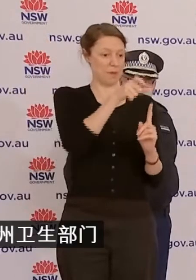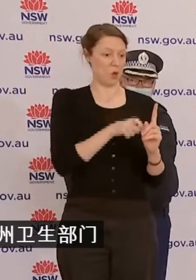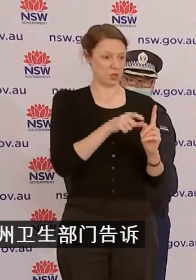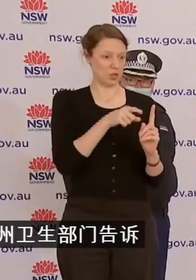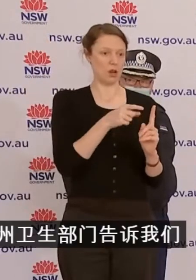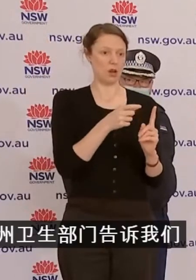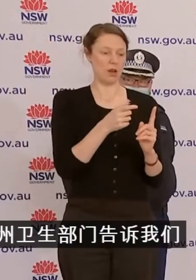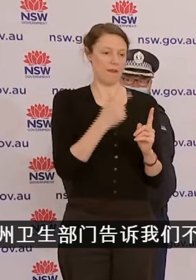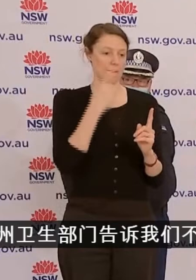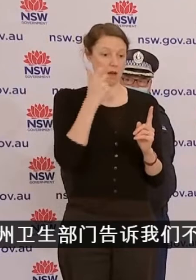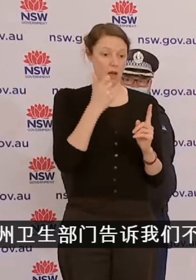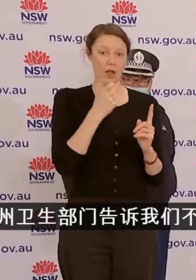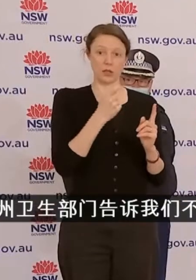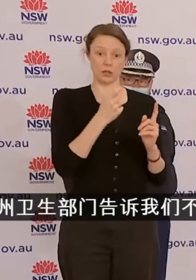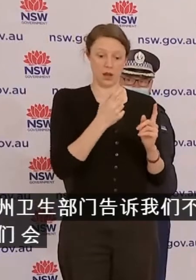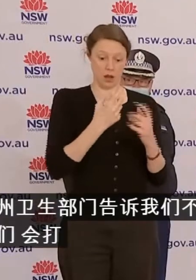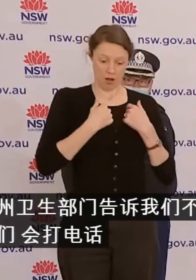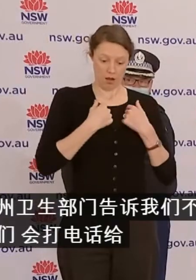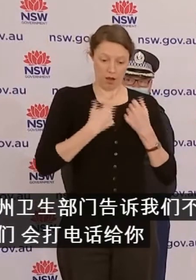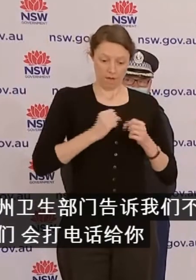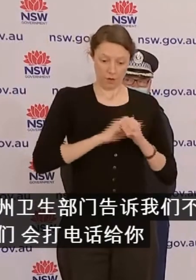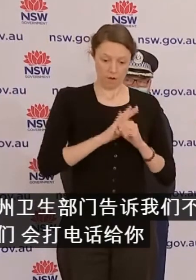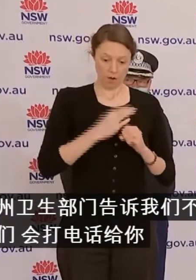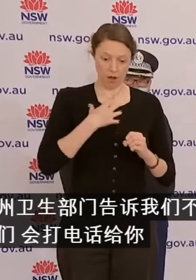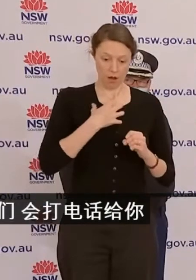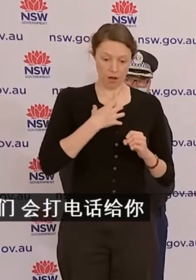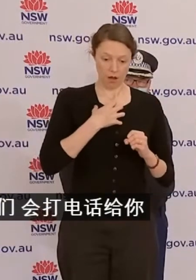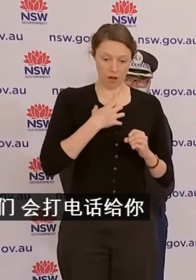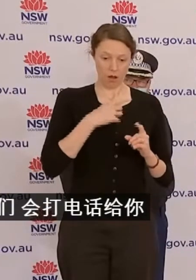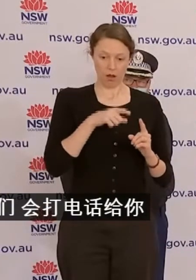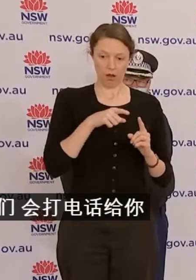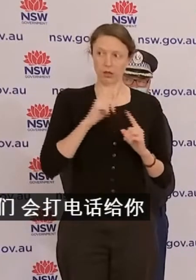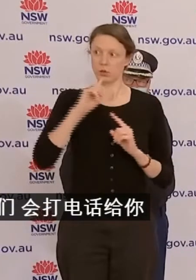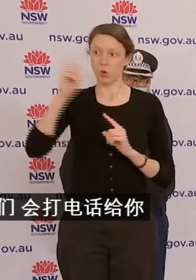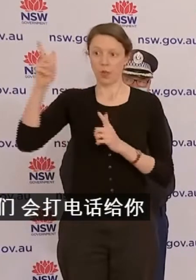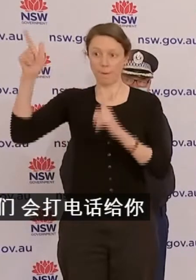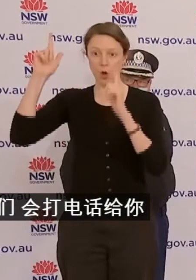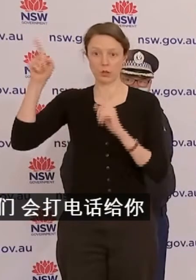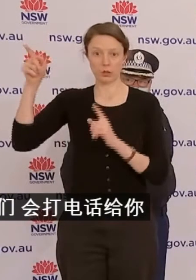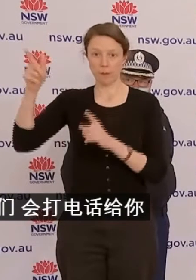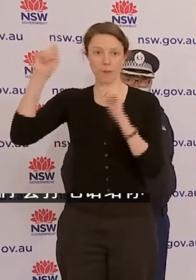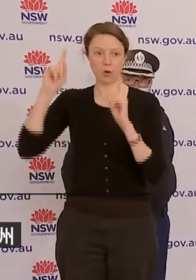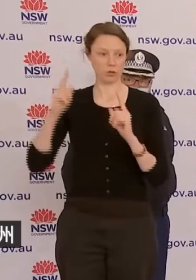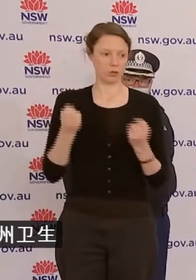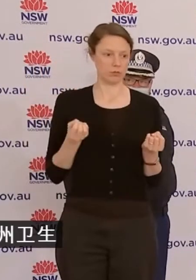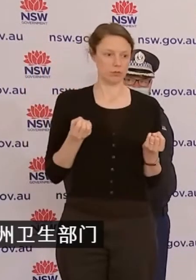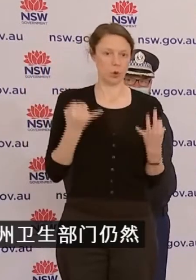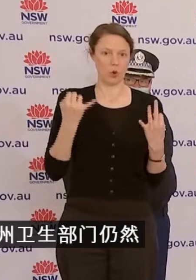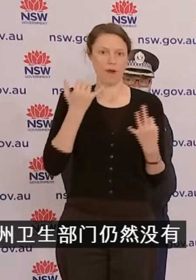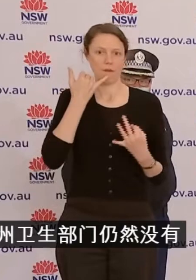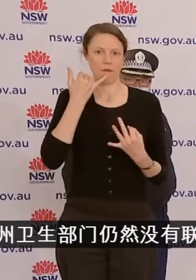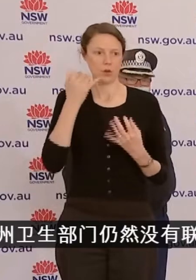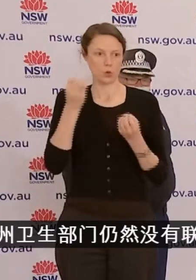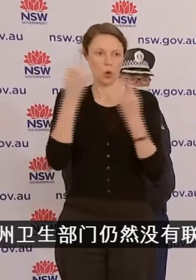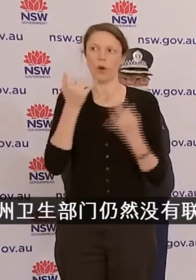Wales Health, told, don't ring us, we'll ring you, and he's still on Wednesday not being contacted by New South